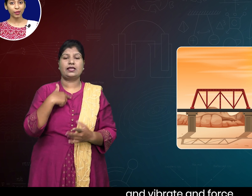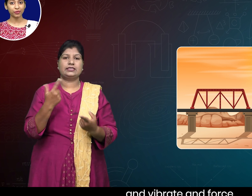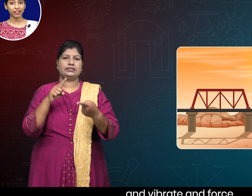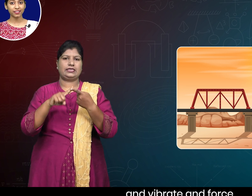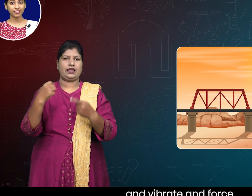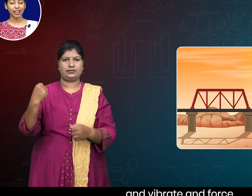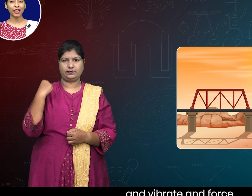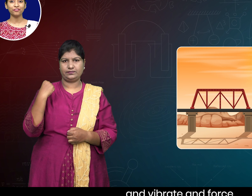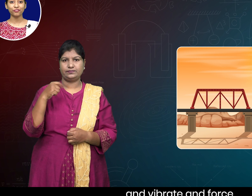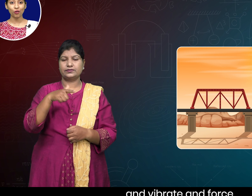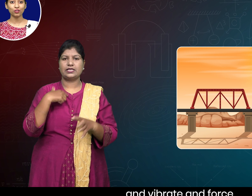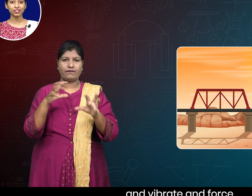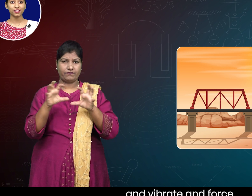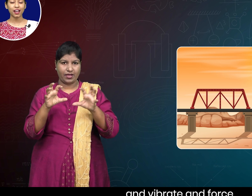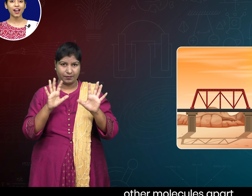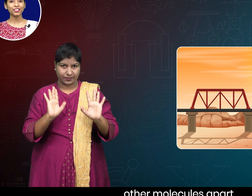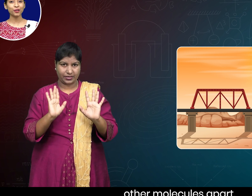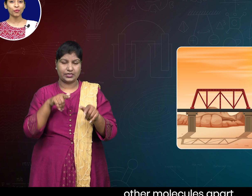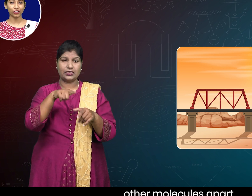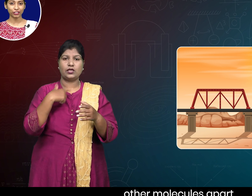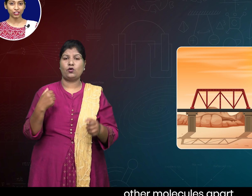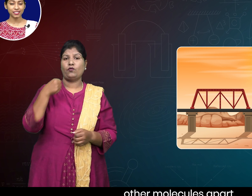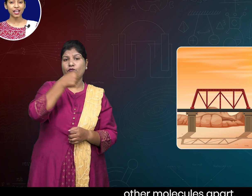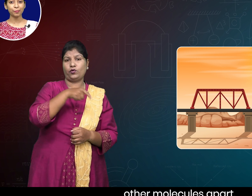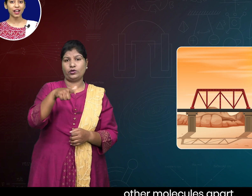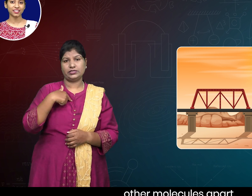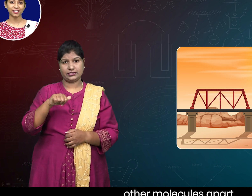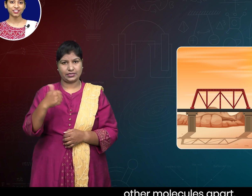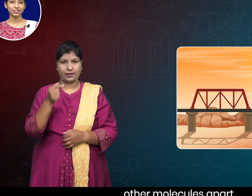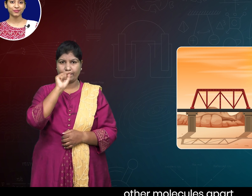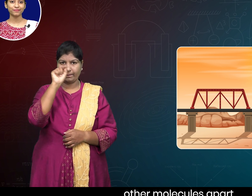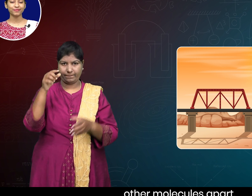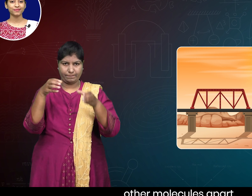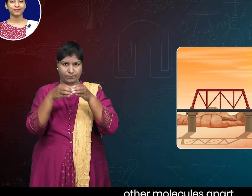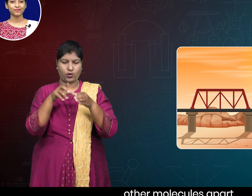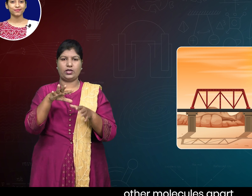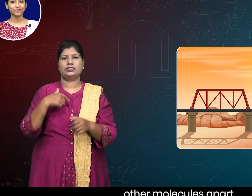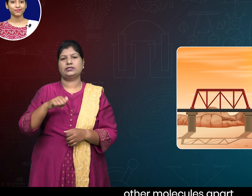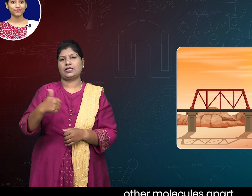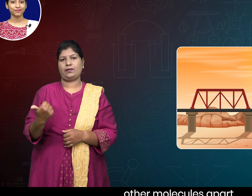and vibrate and force other molecules apart.